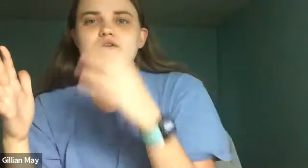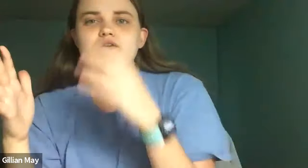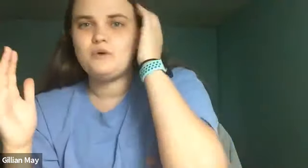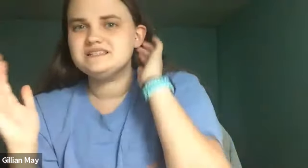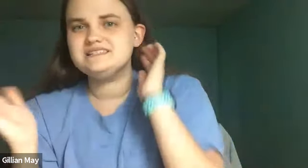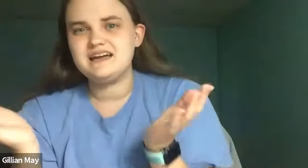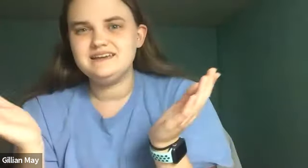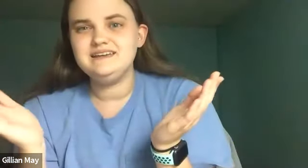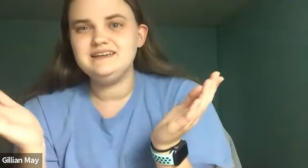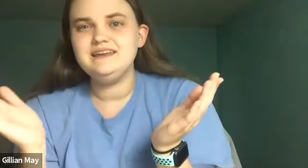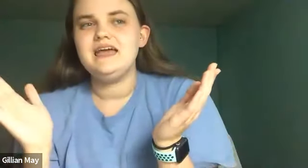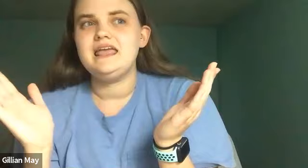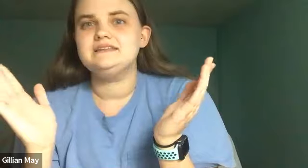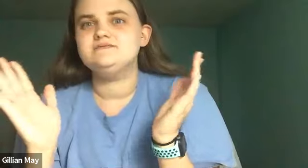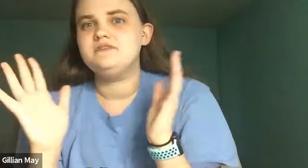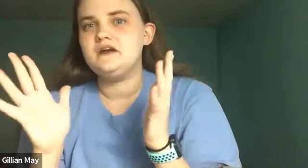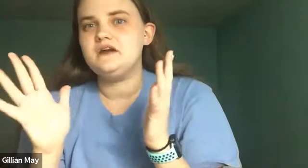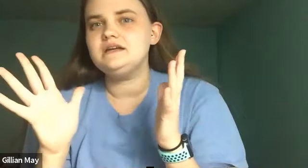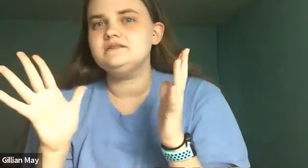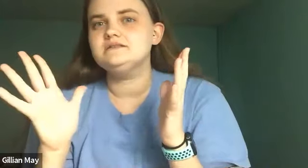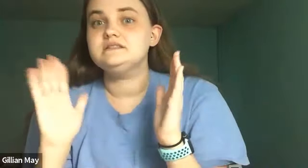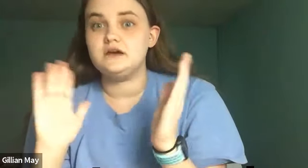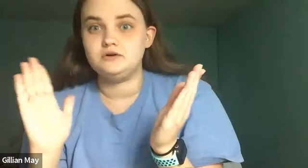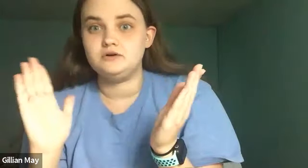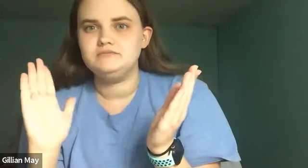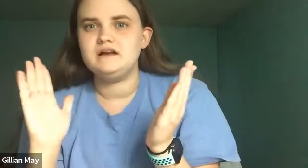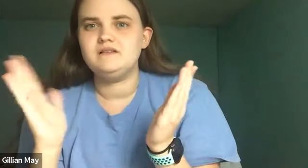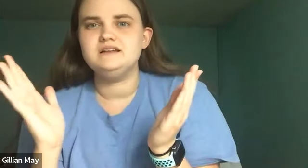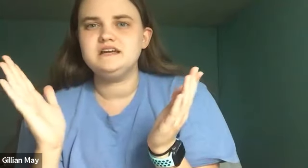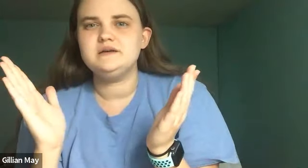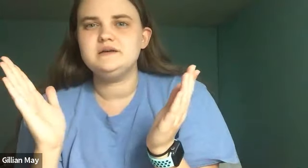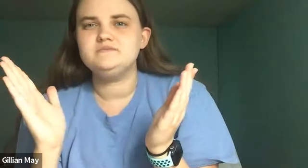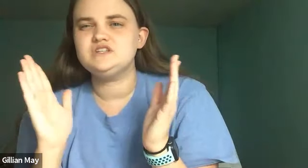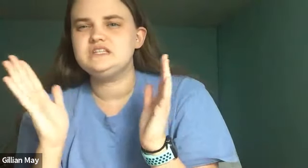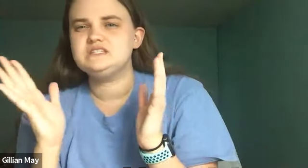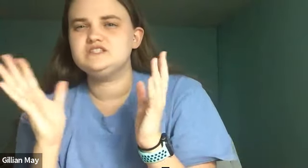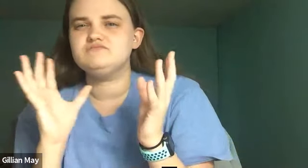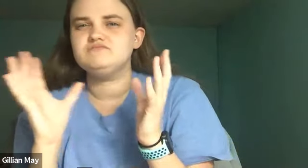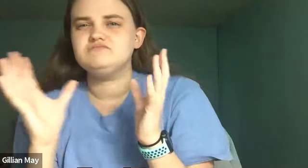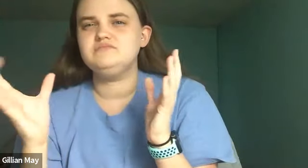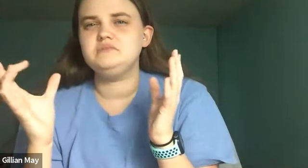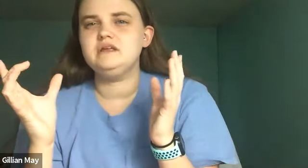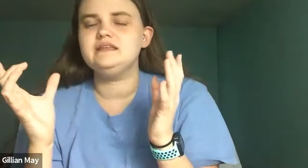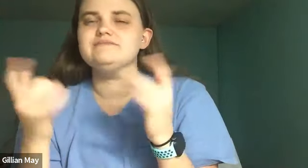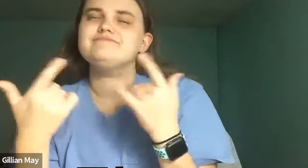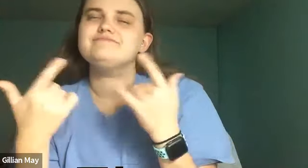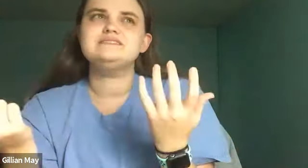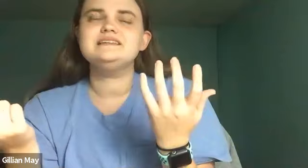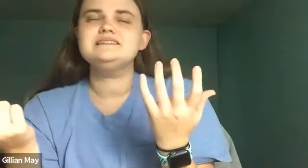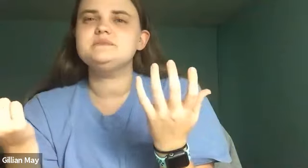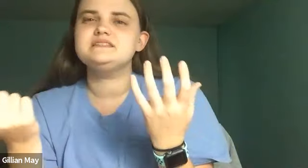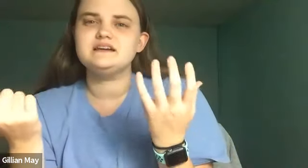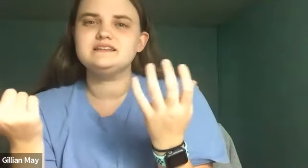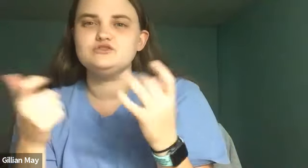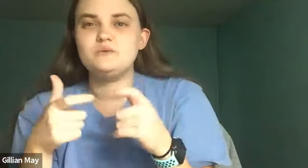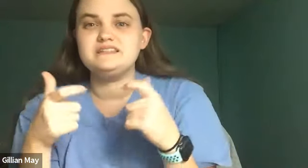So for second, it's very subtle. And a lot of times it tends to be seconds are not always